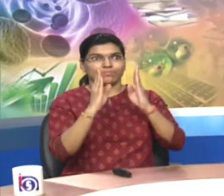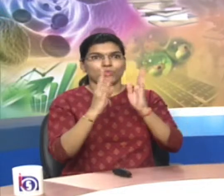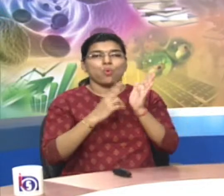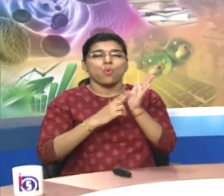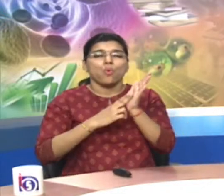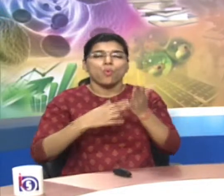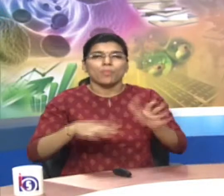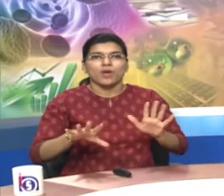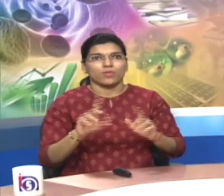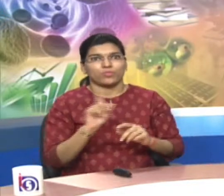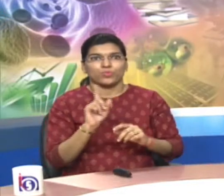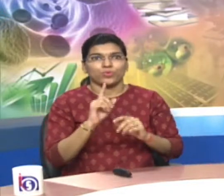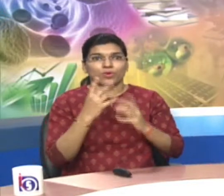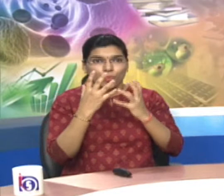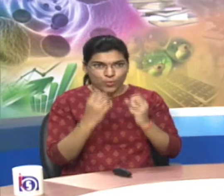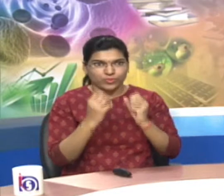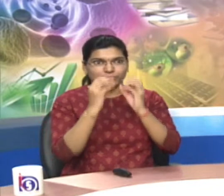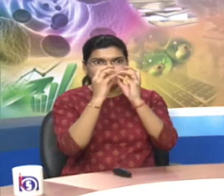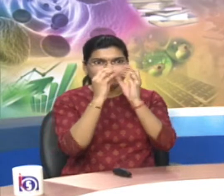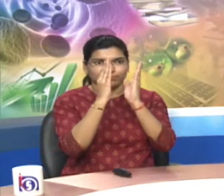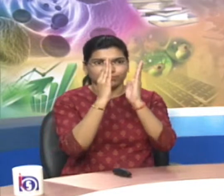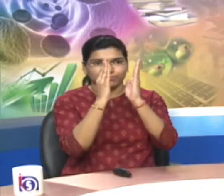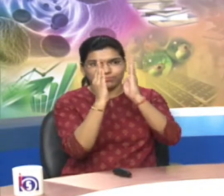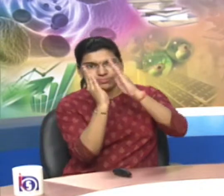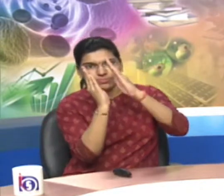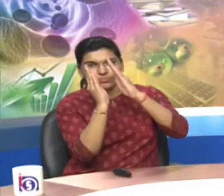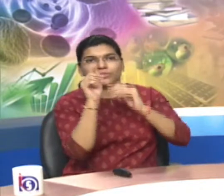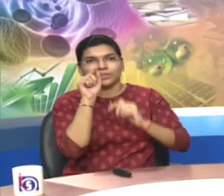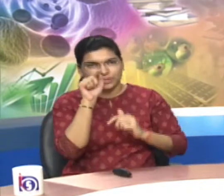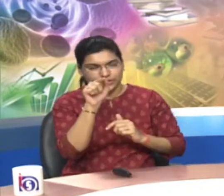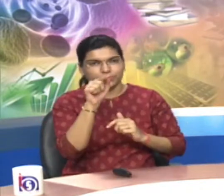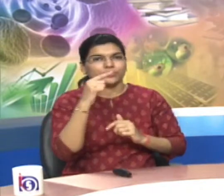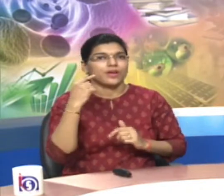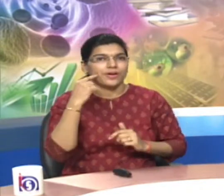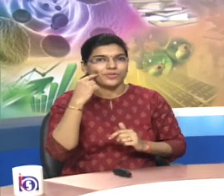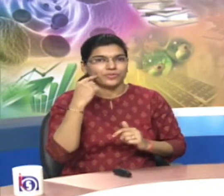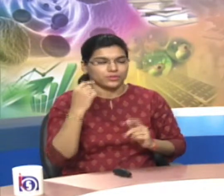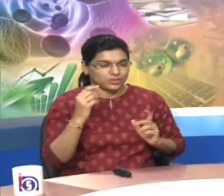And in case you want to make that text into italic, that is